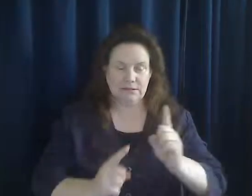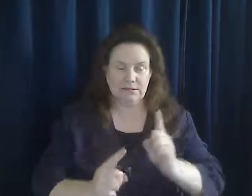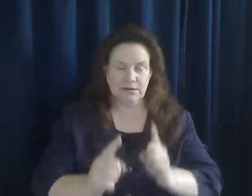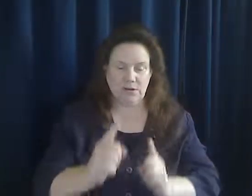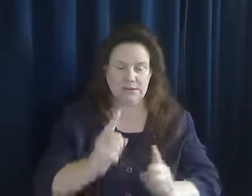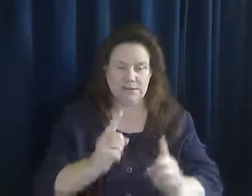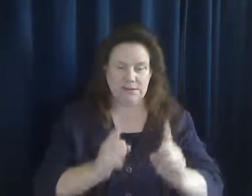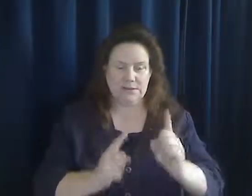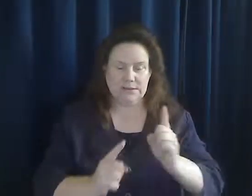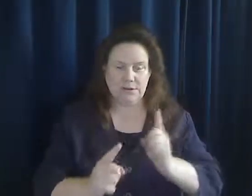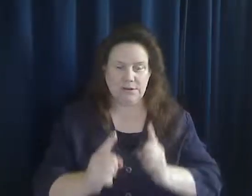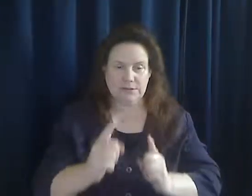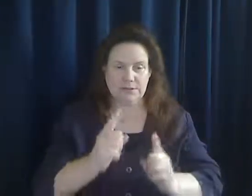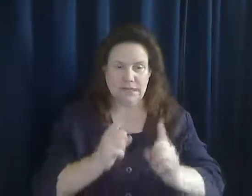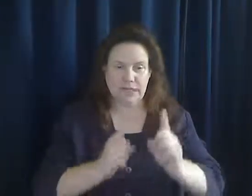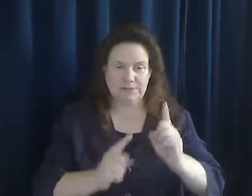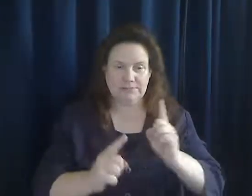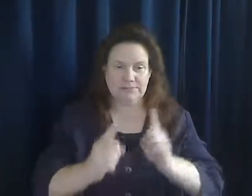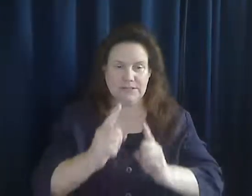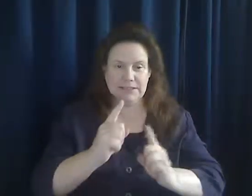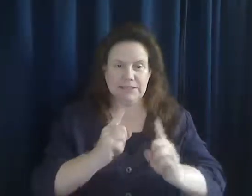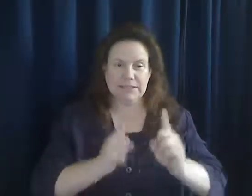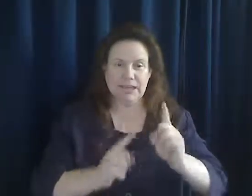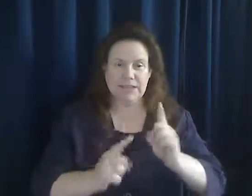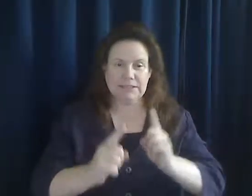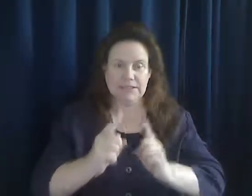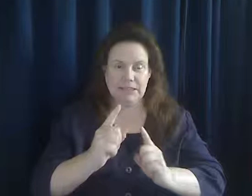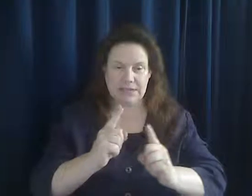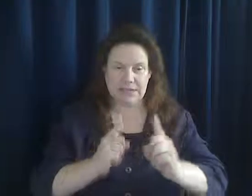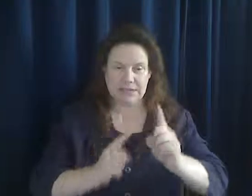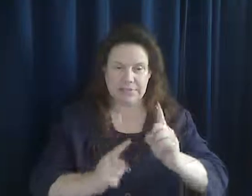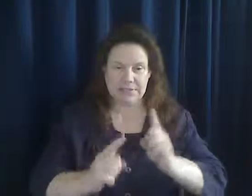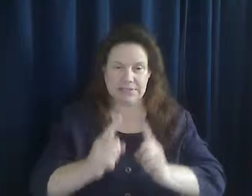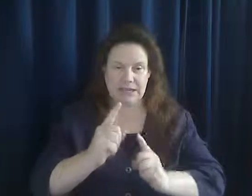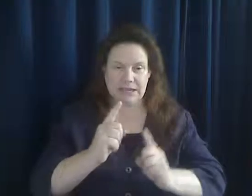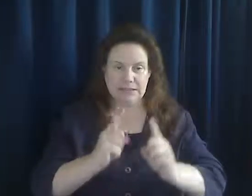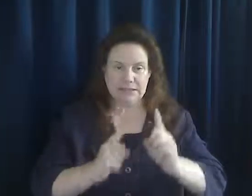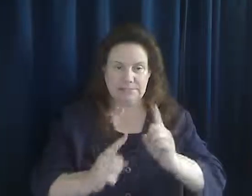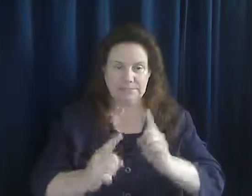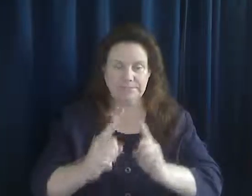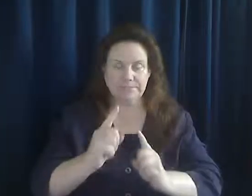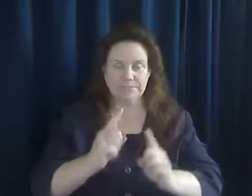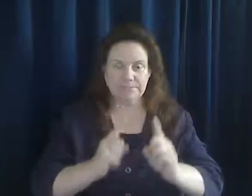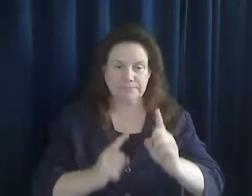They're alternating the circles. Sign. Sign, signing, signs.